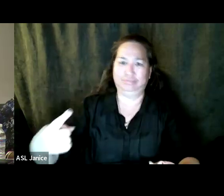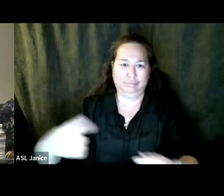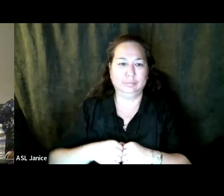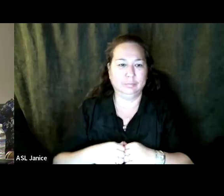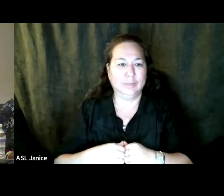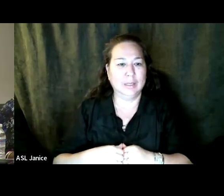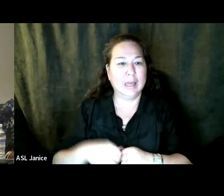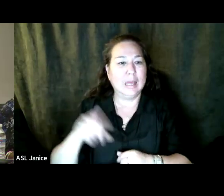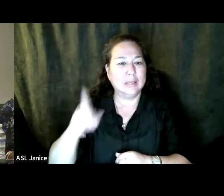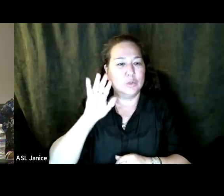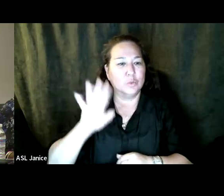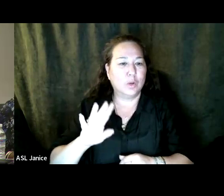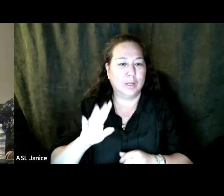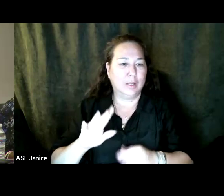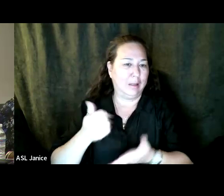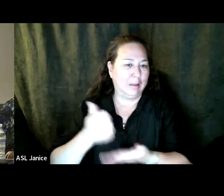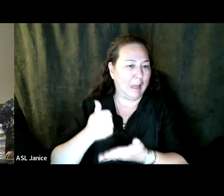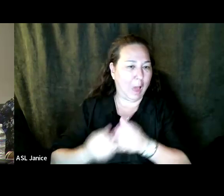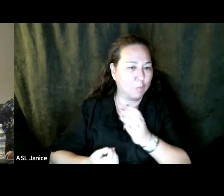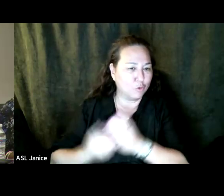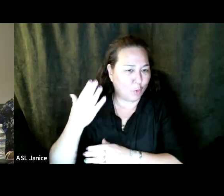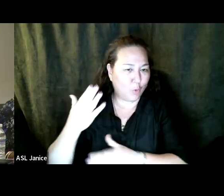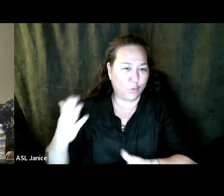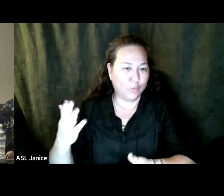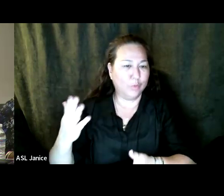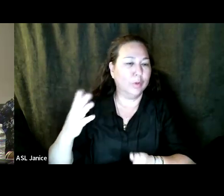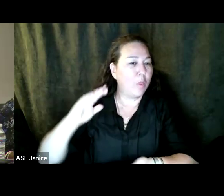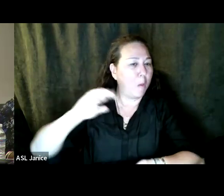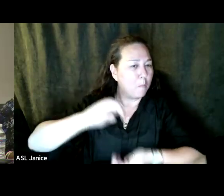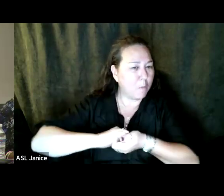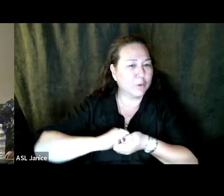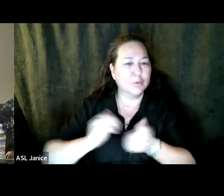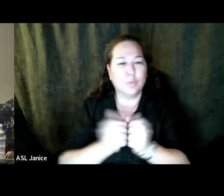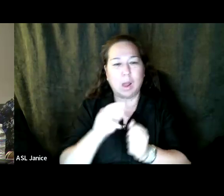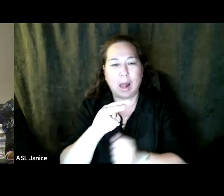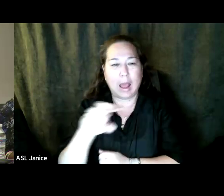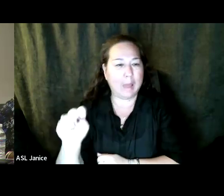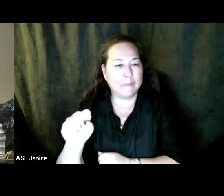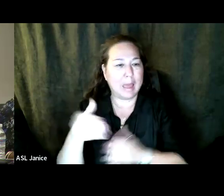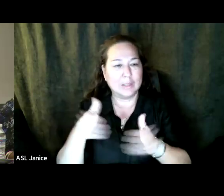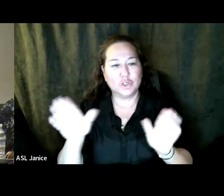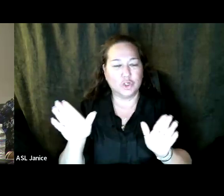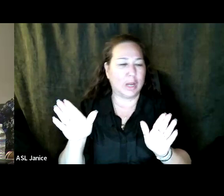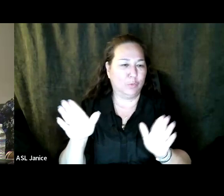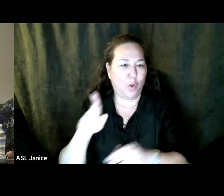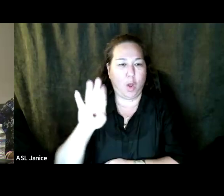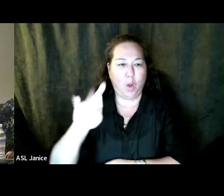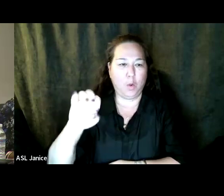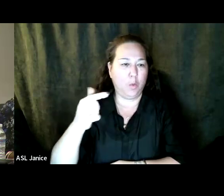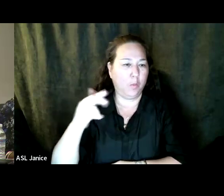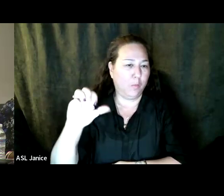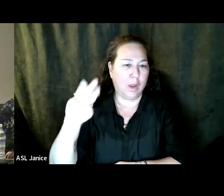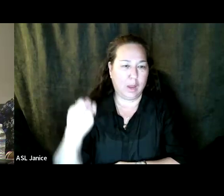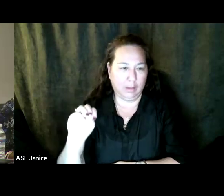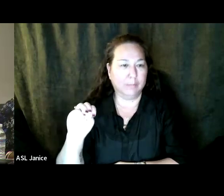Brigham. Earlier today, Mayor Wu and I joined the EMK school community at a back-to-school town meeting at the Reggie Lewis Center,